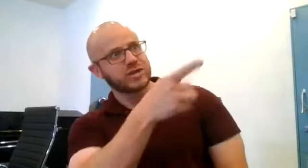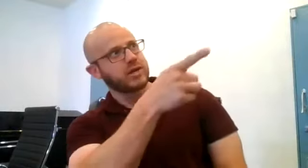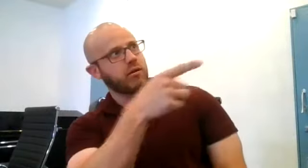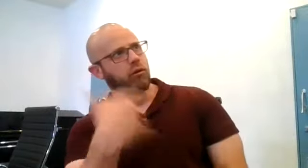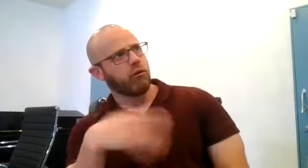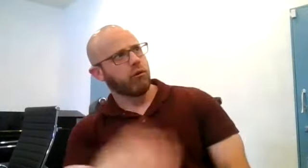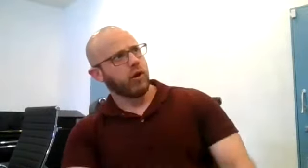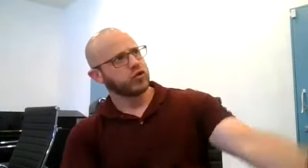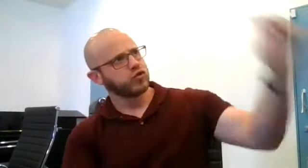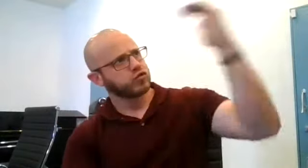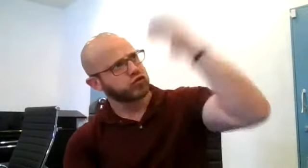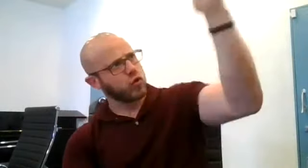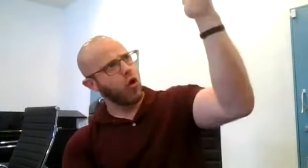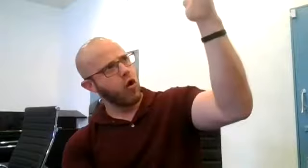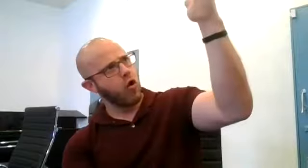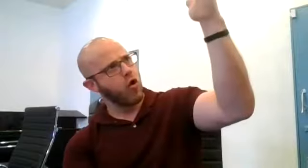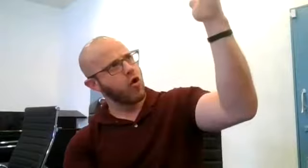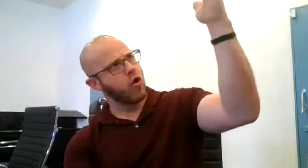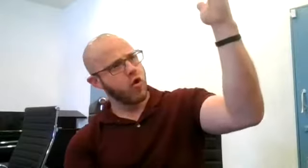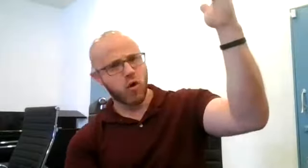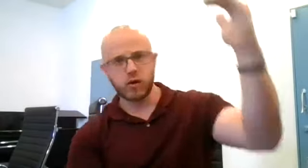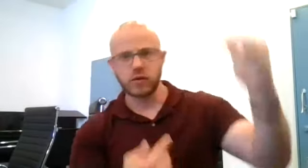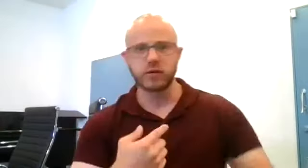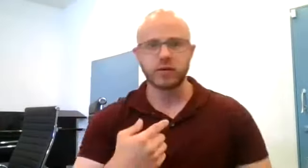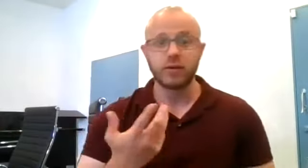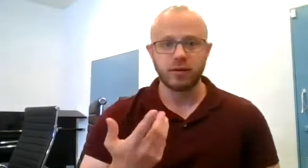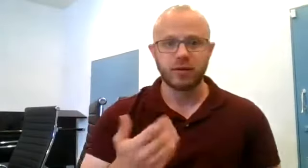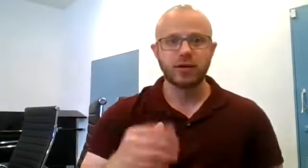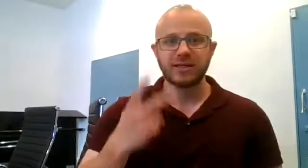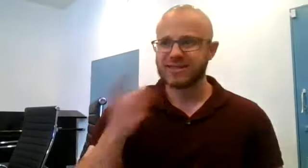See a person over there, you're like, oh my God, they're tall, right?